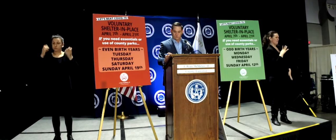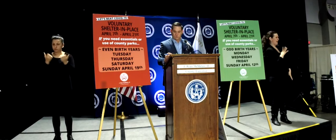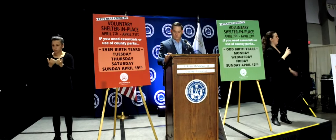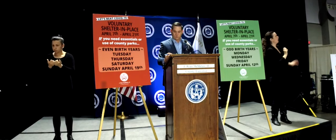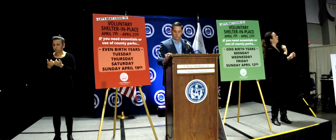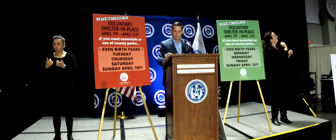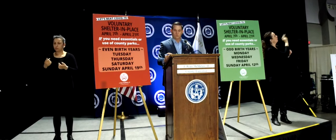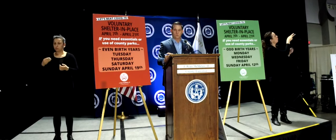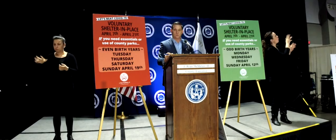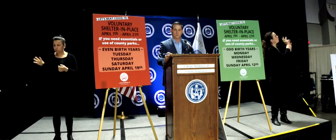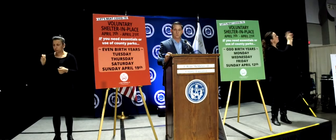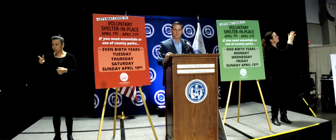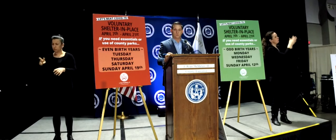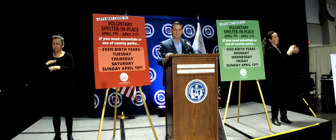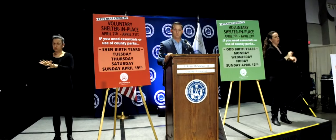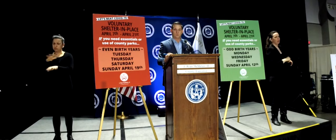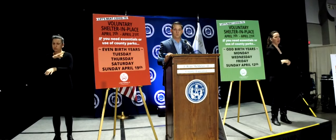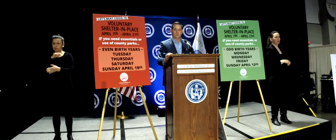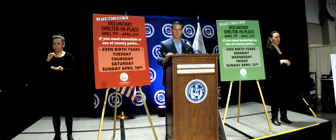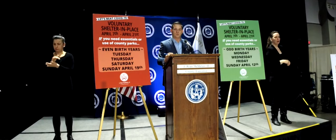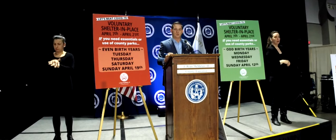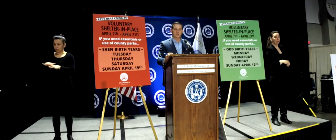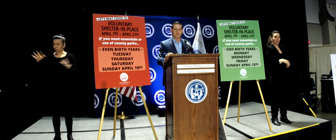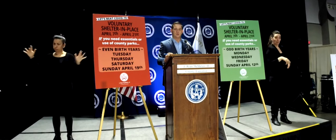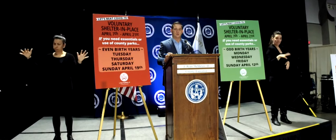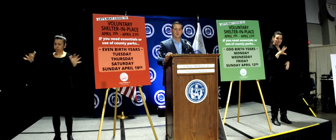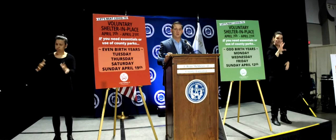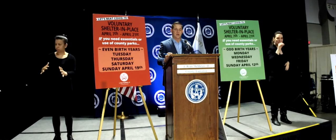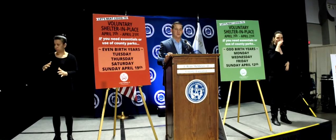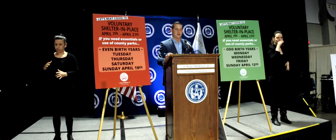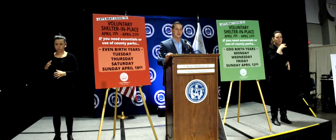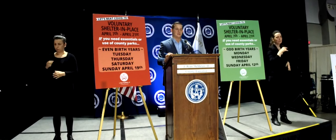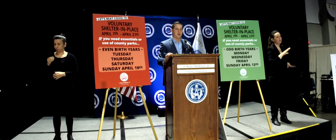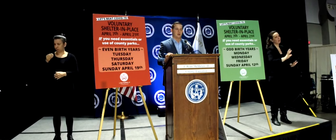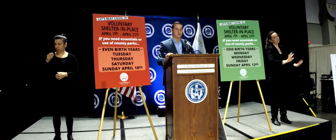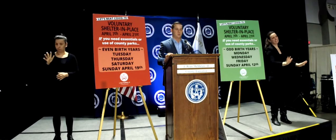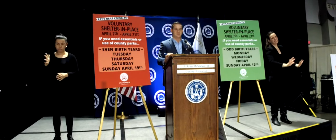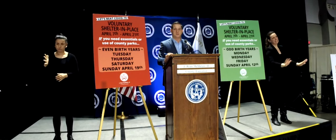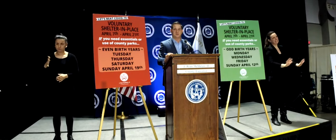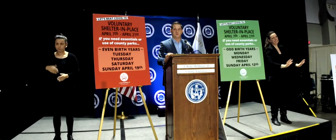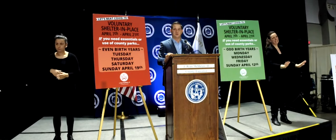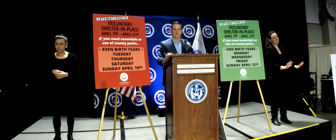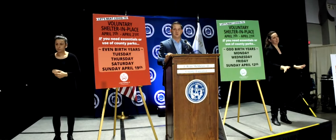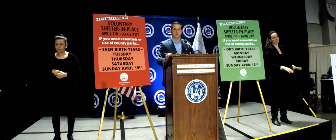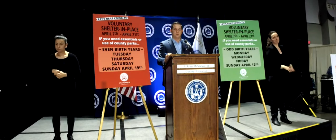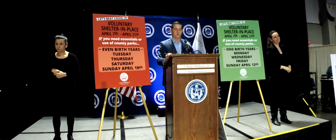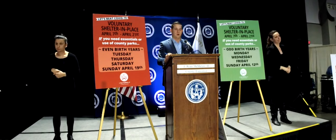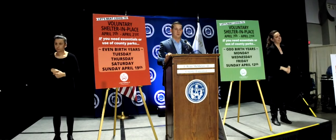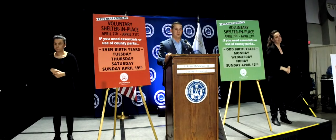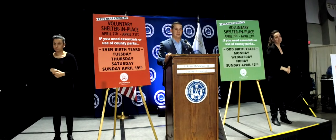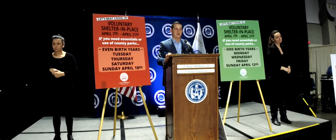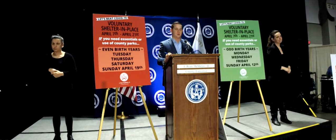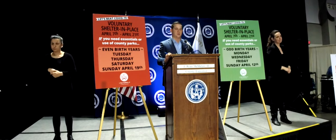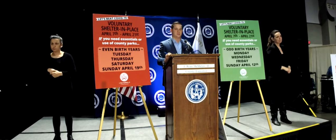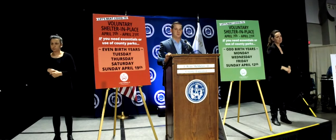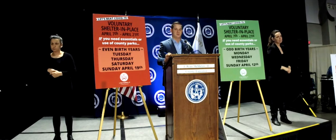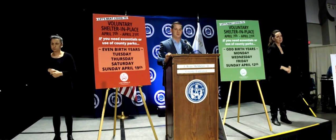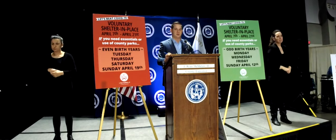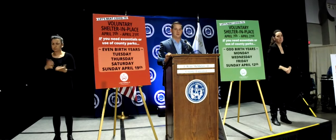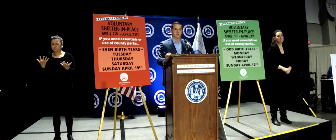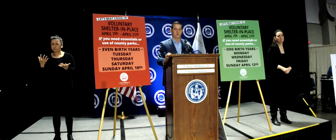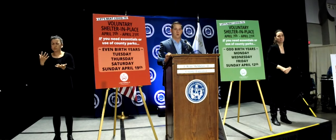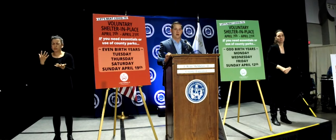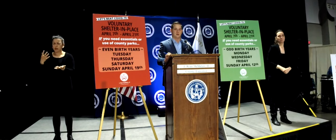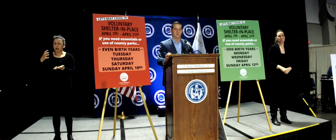these people been to be exposed to the virus that they shouldn't have been? Yeah, so I can't talk, Andrew, about specifics because I don't get the